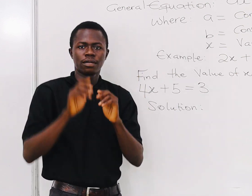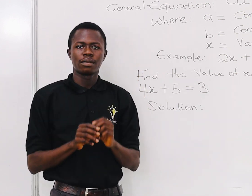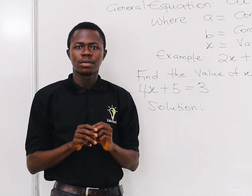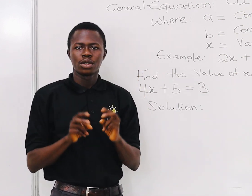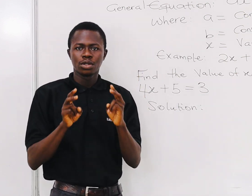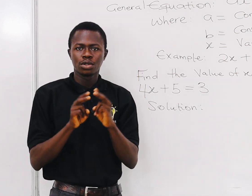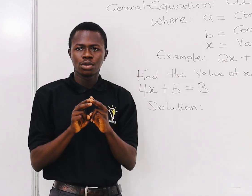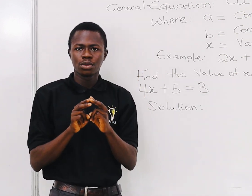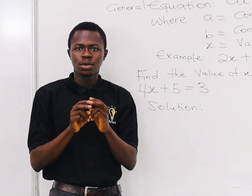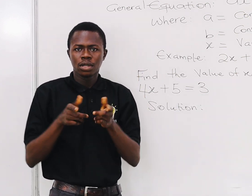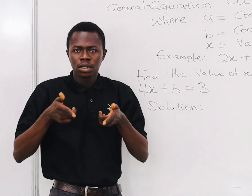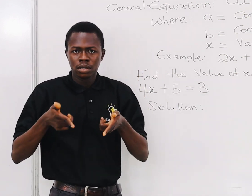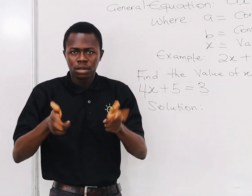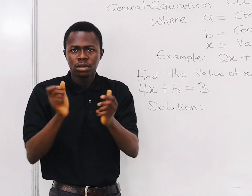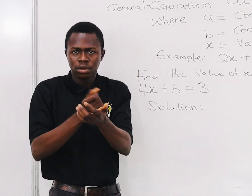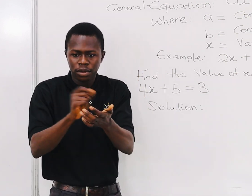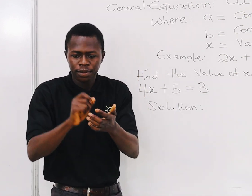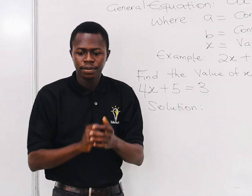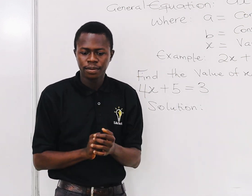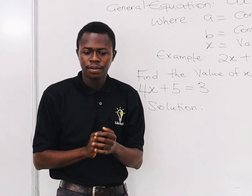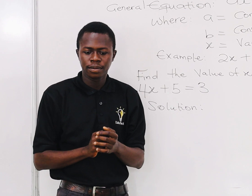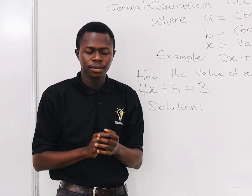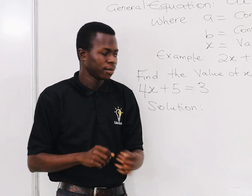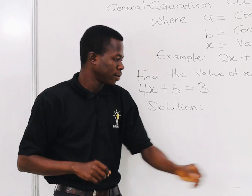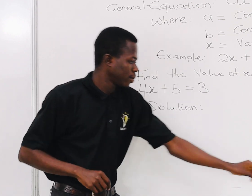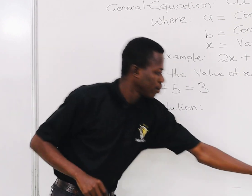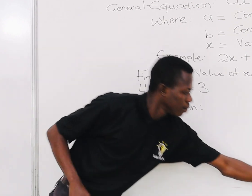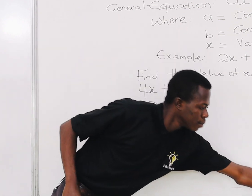5. So let's write.